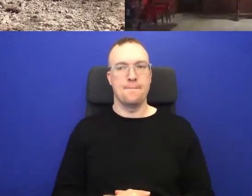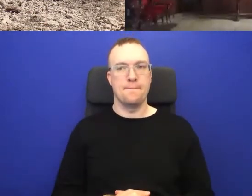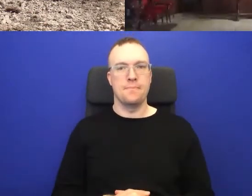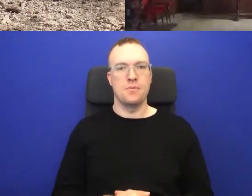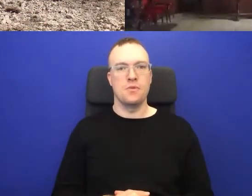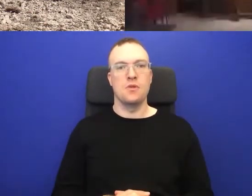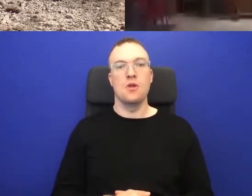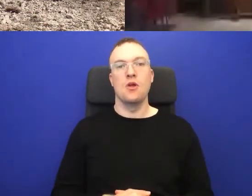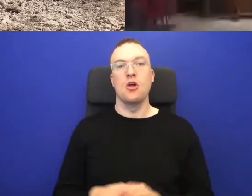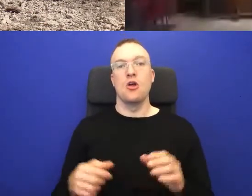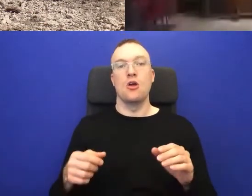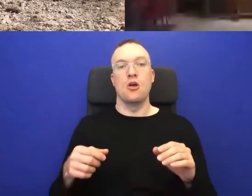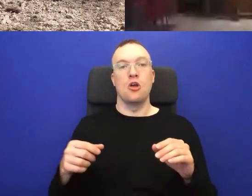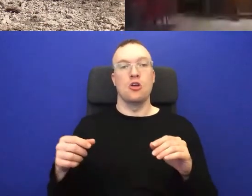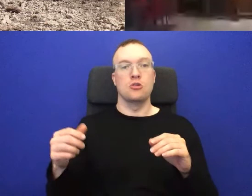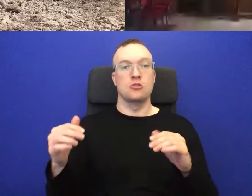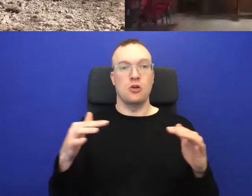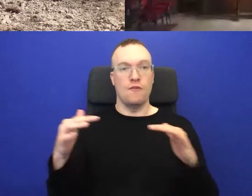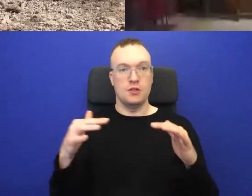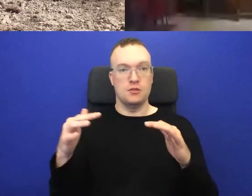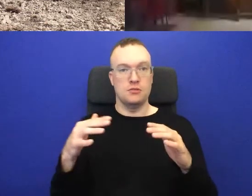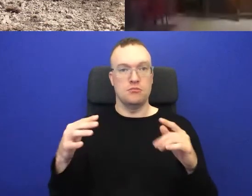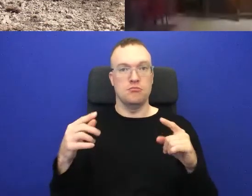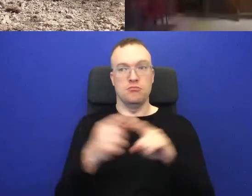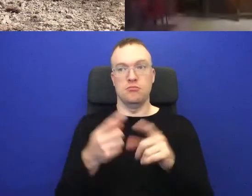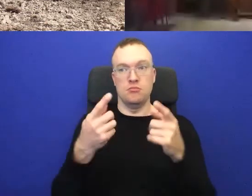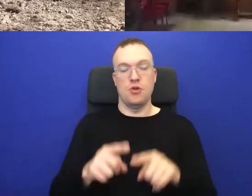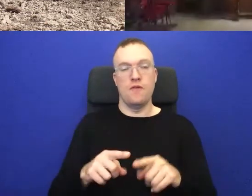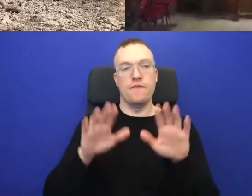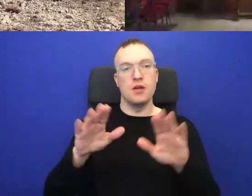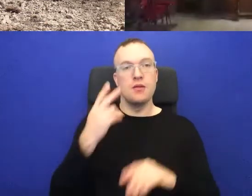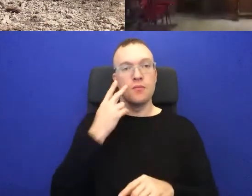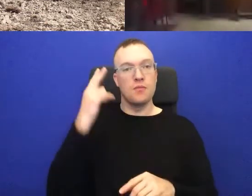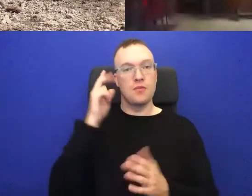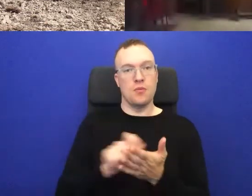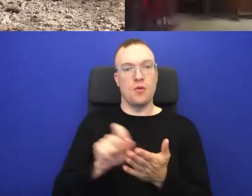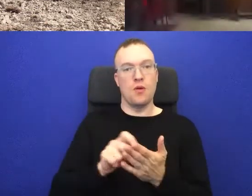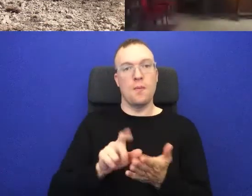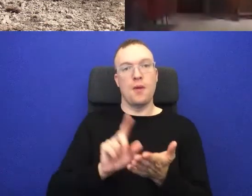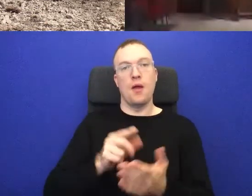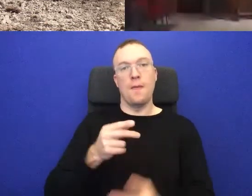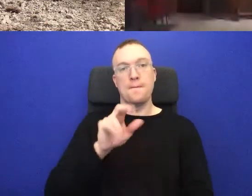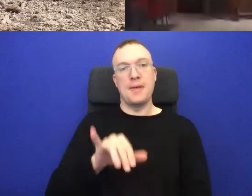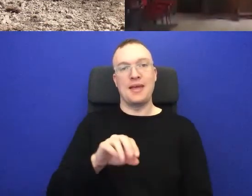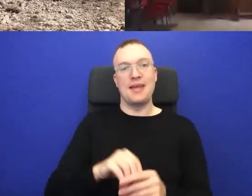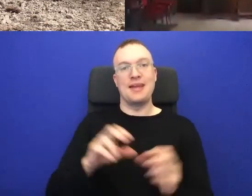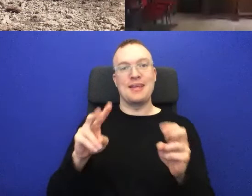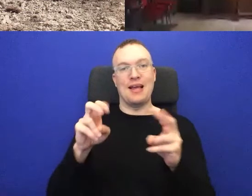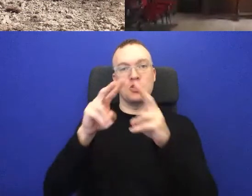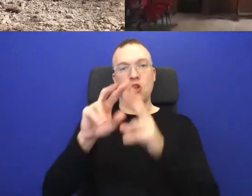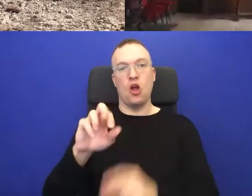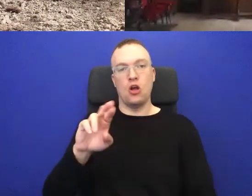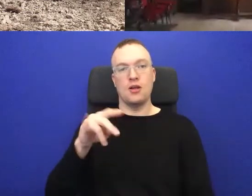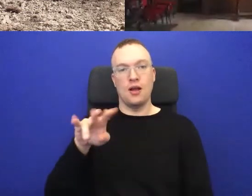conflict got going, we have a fantastic memoir which is unpublished by Peggy in the Castle Archive, and she talks